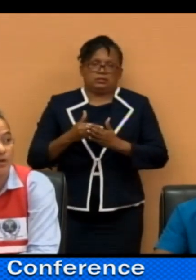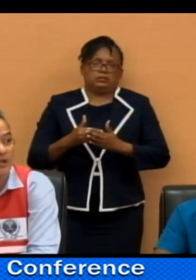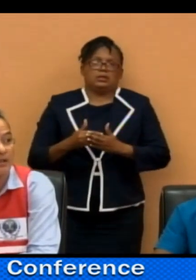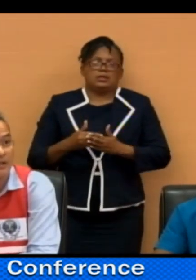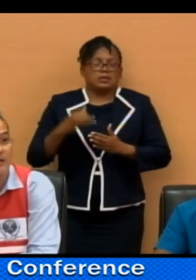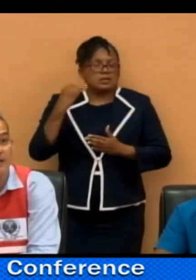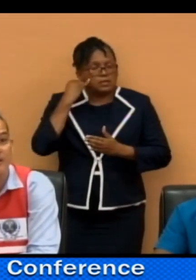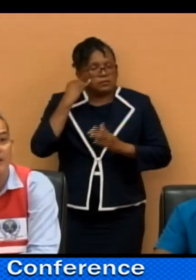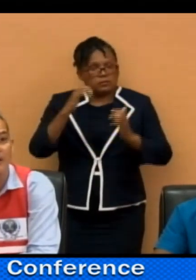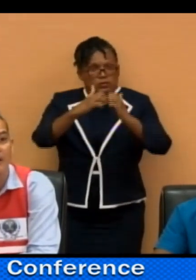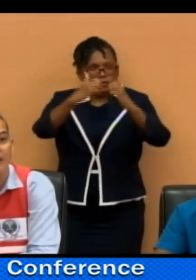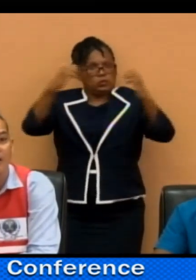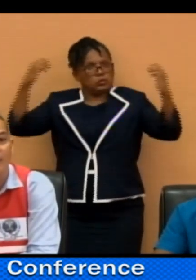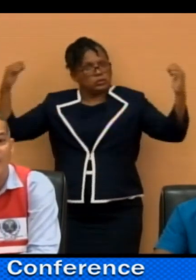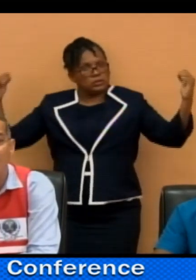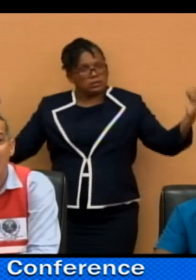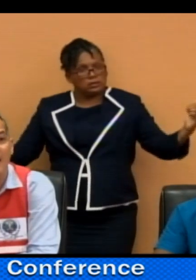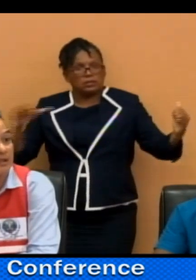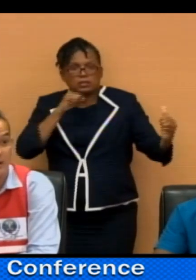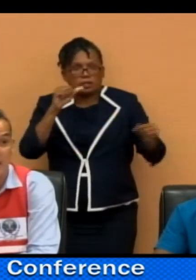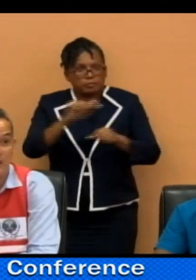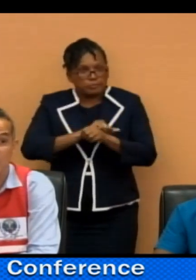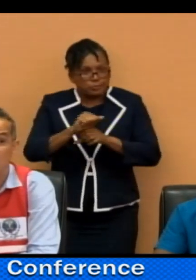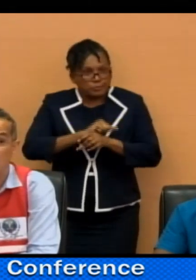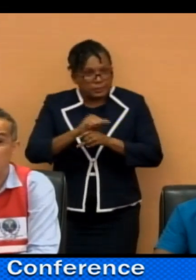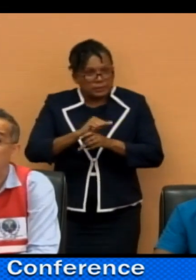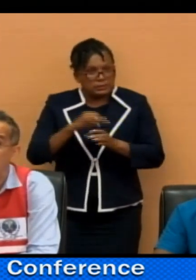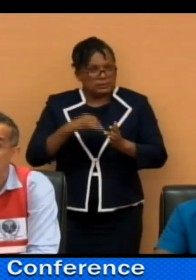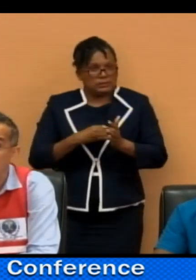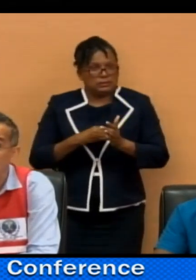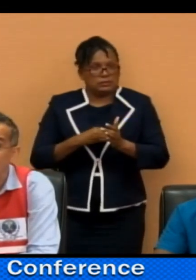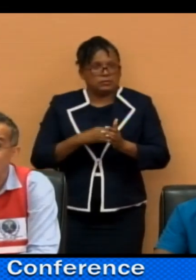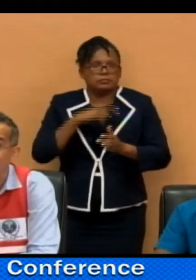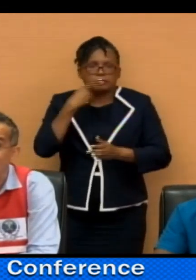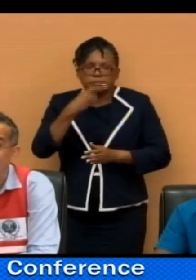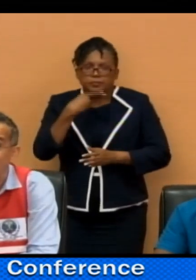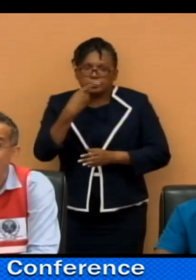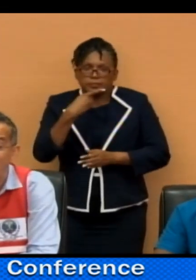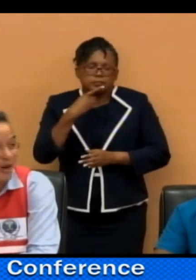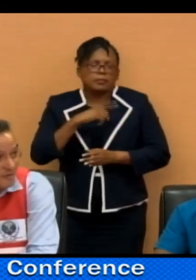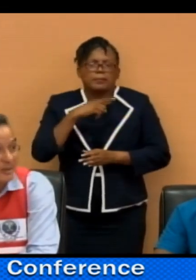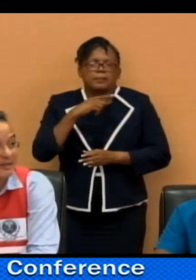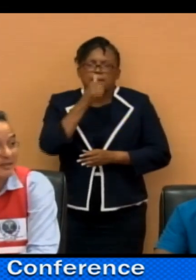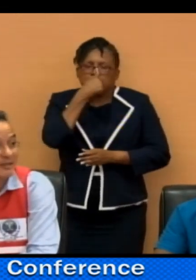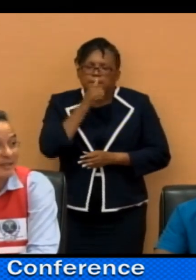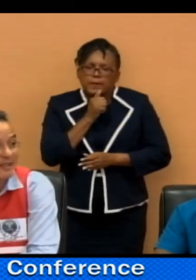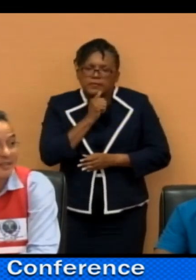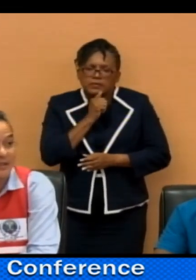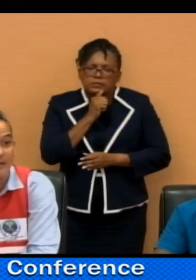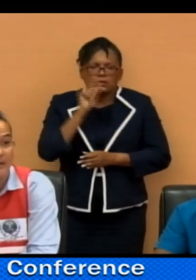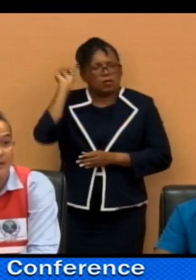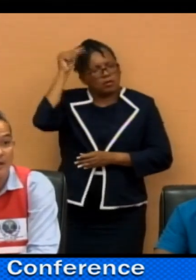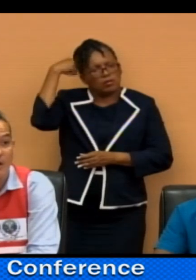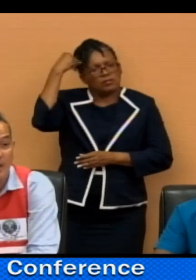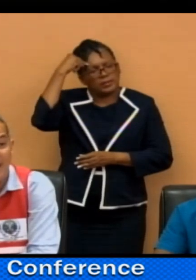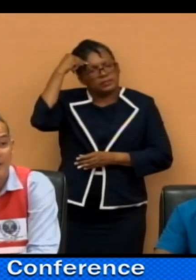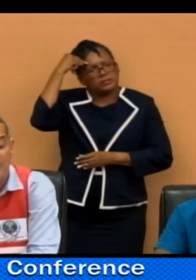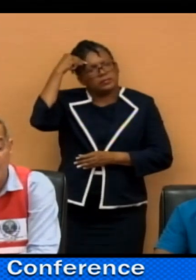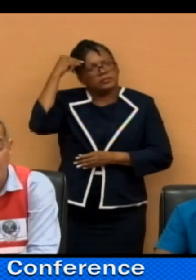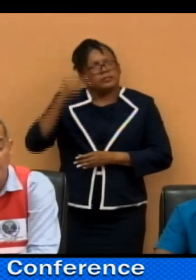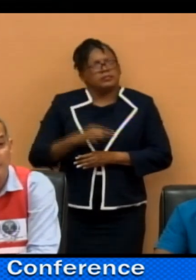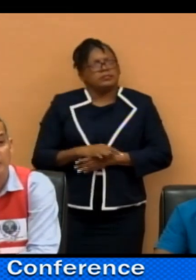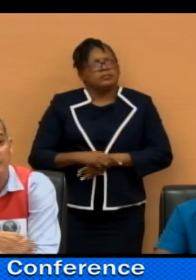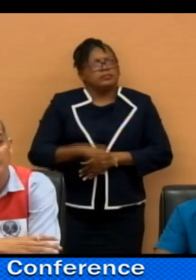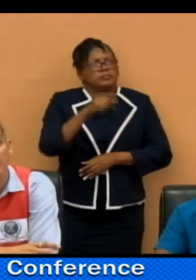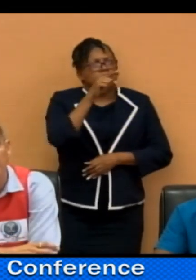practicing social distancing, whether that entity is a private or government entity. We have to